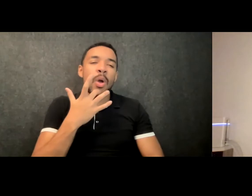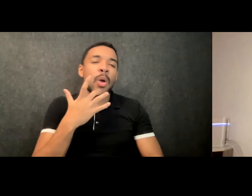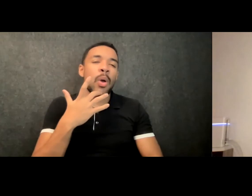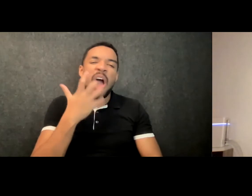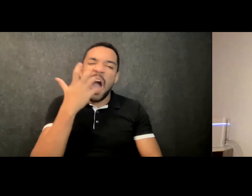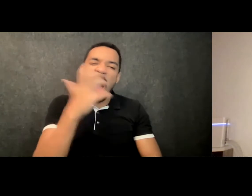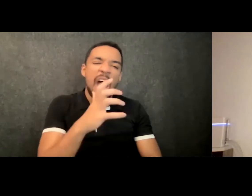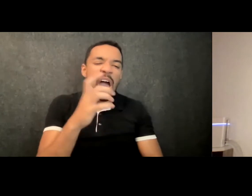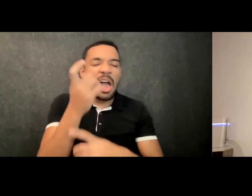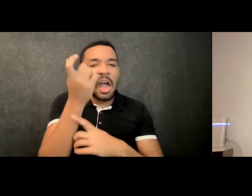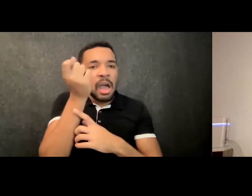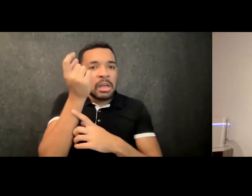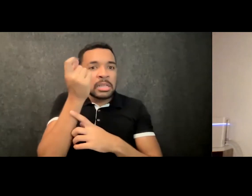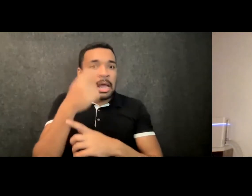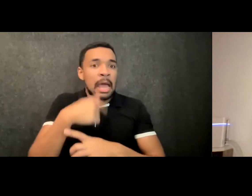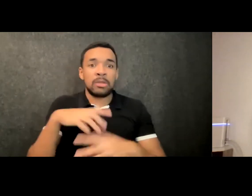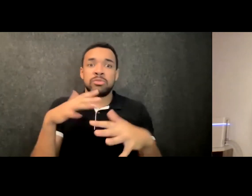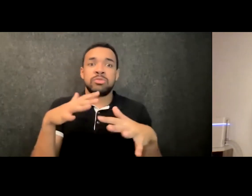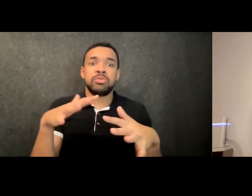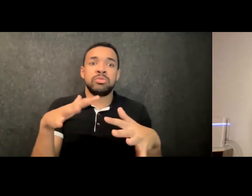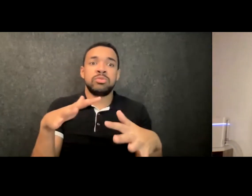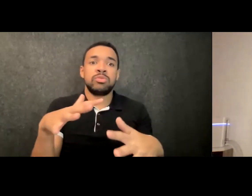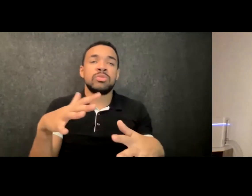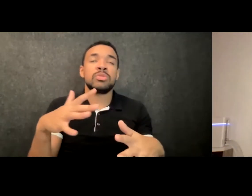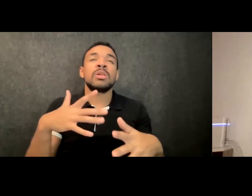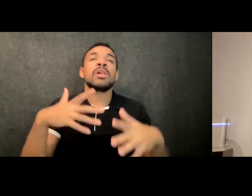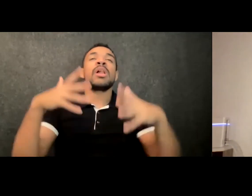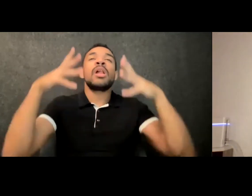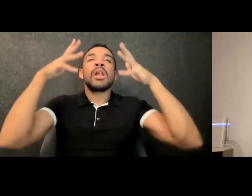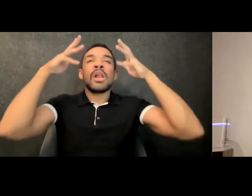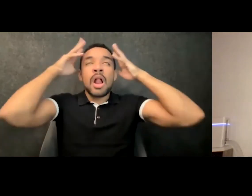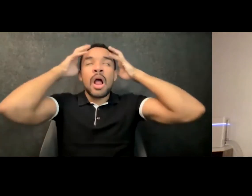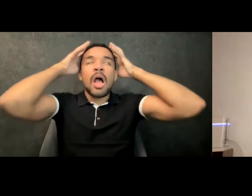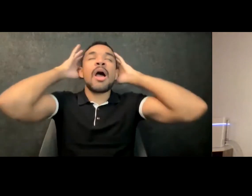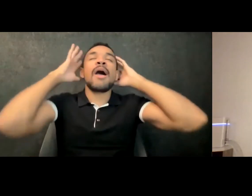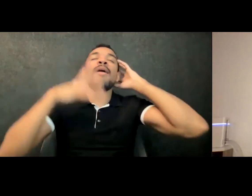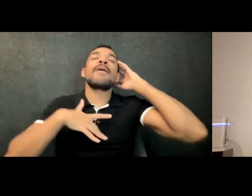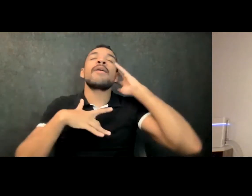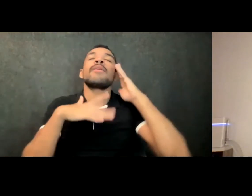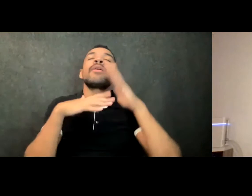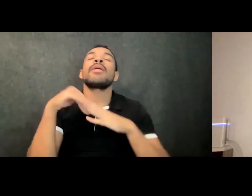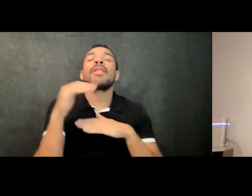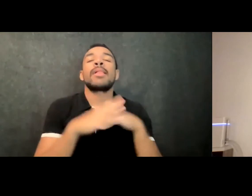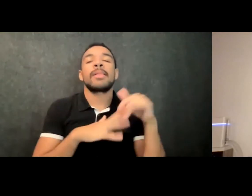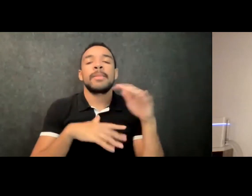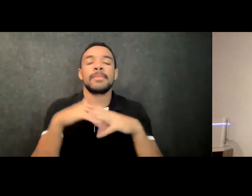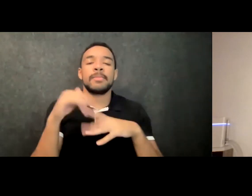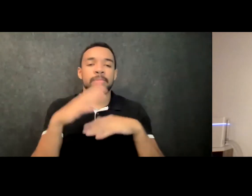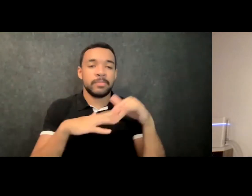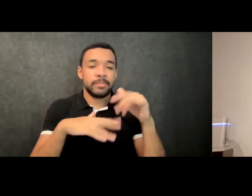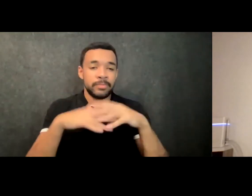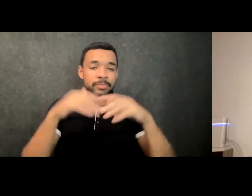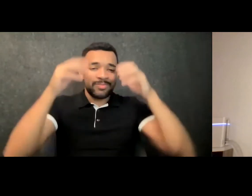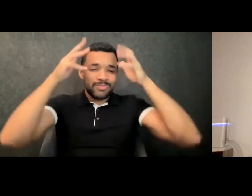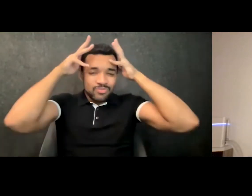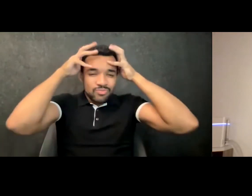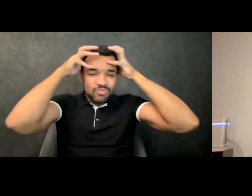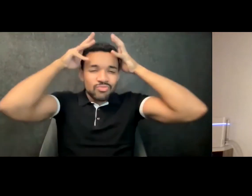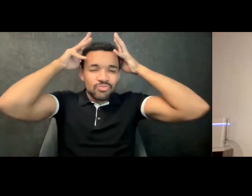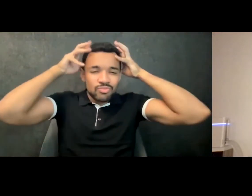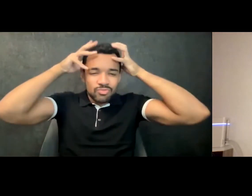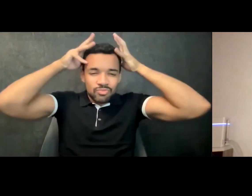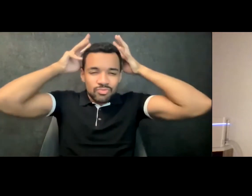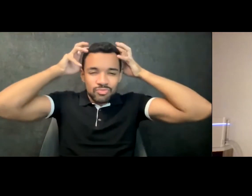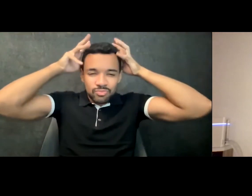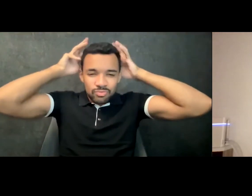raw skin, the warmth was soothing. She used the detachable spray handle to focus the water on my roots.